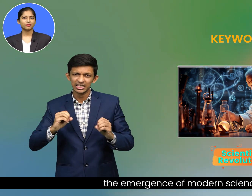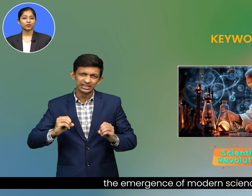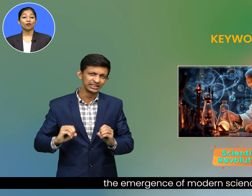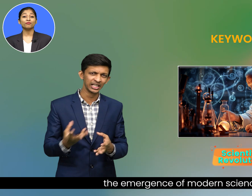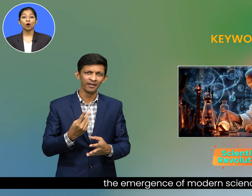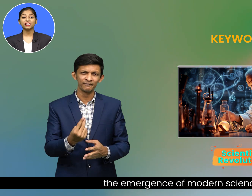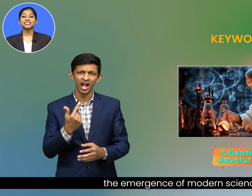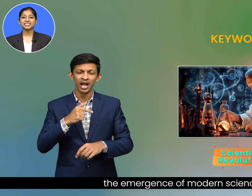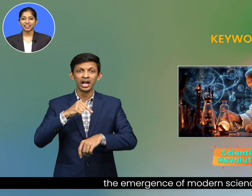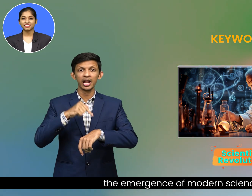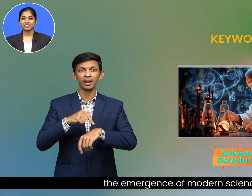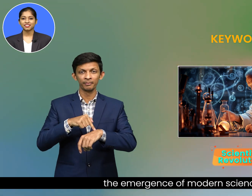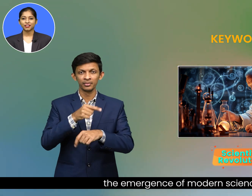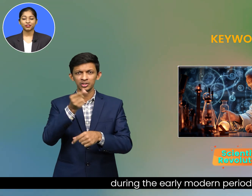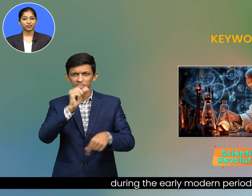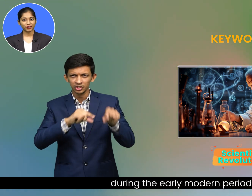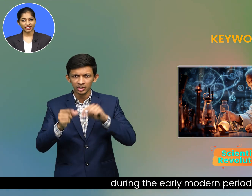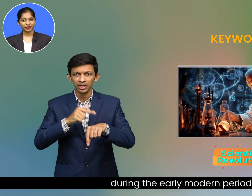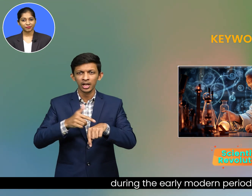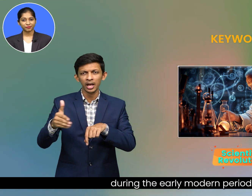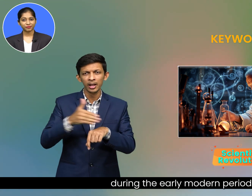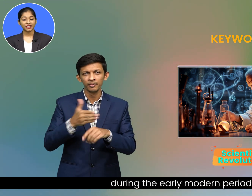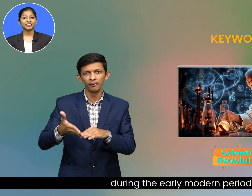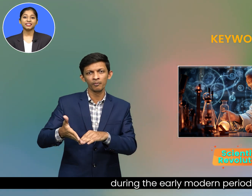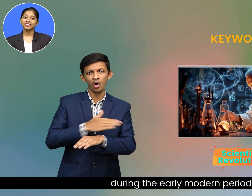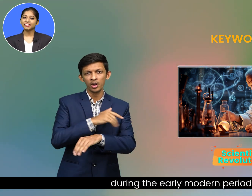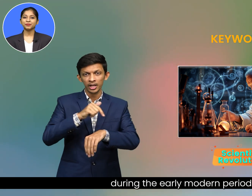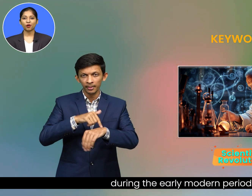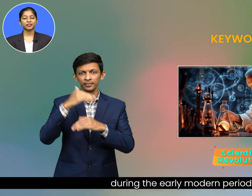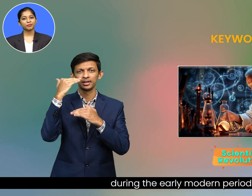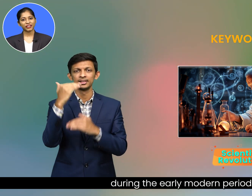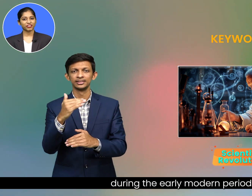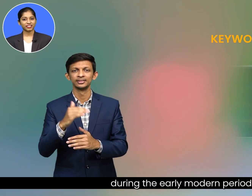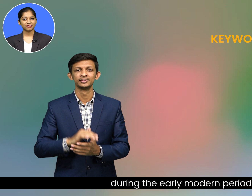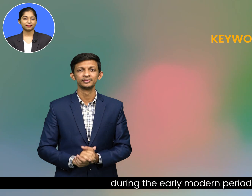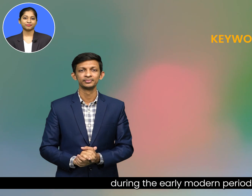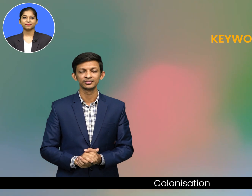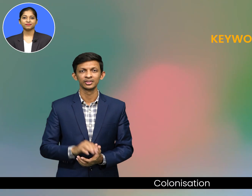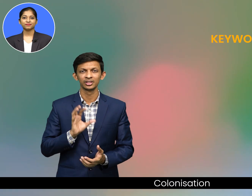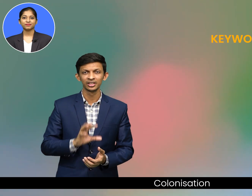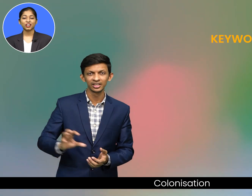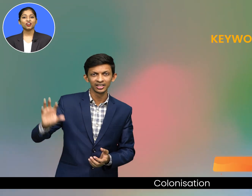emergence of modern science during the early modern period.